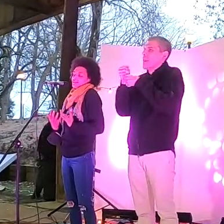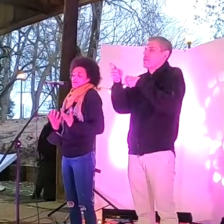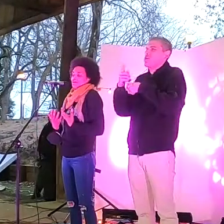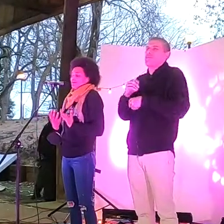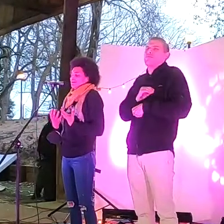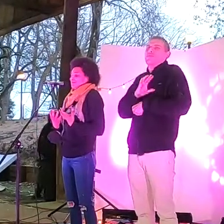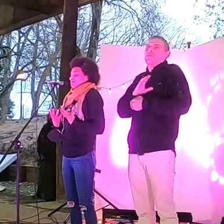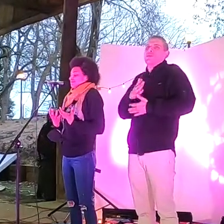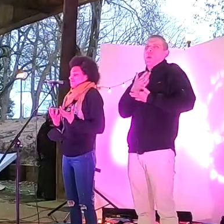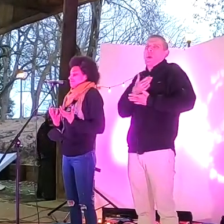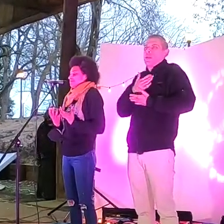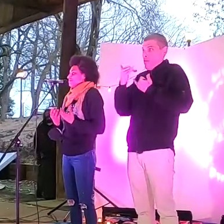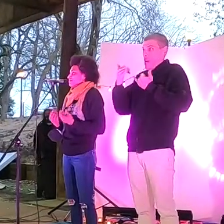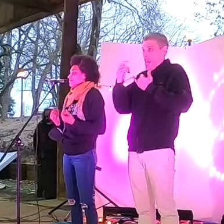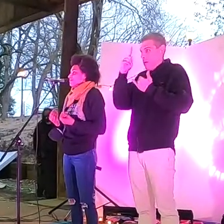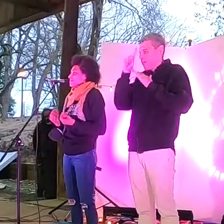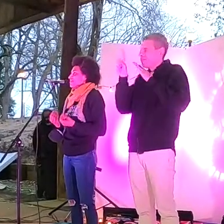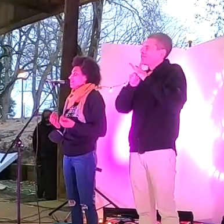that in,